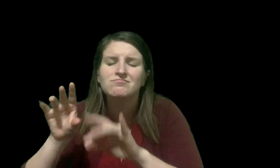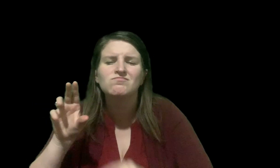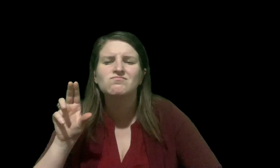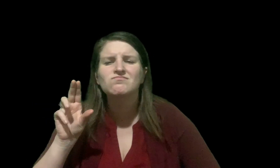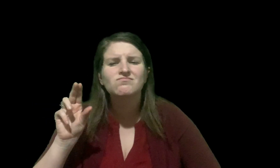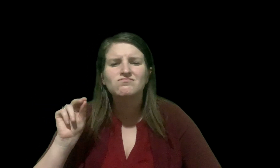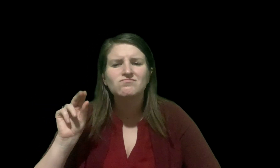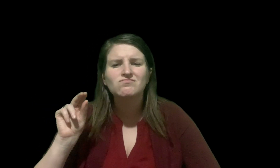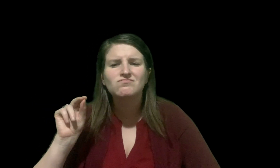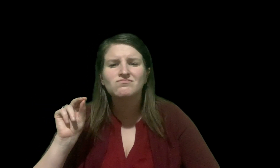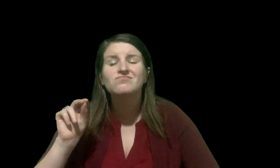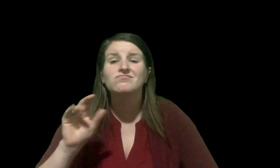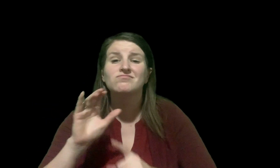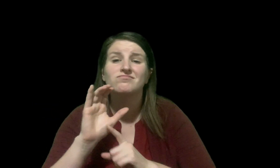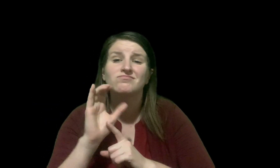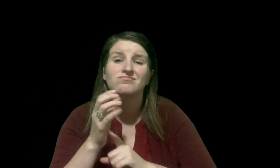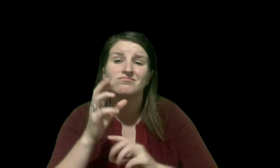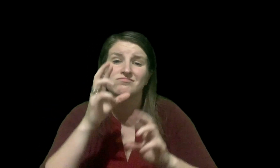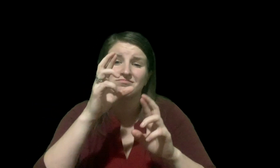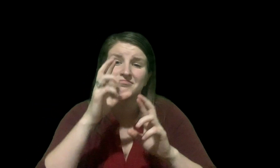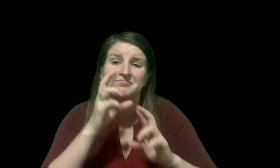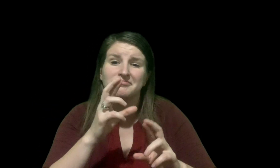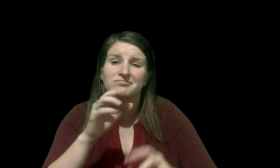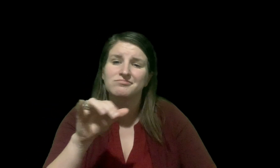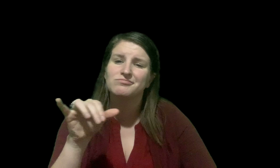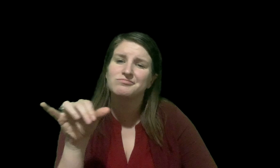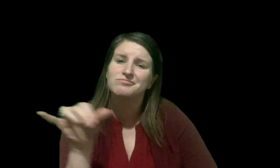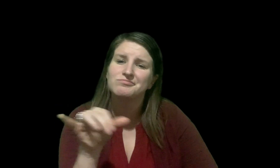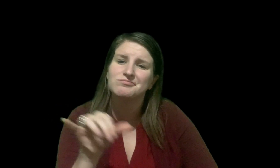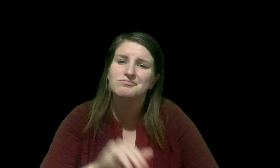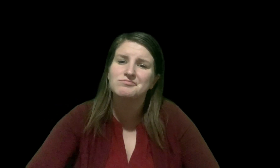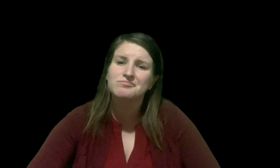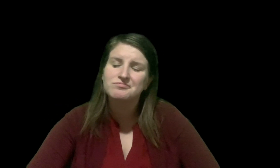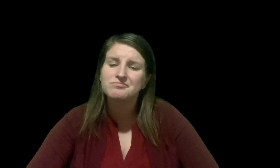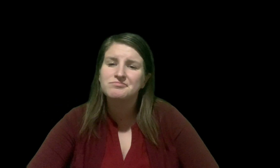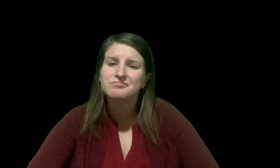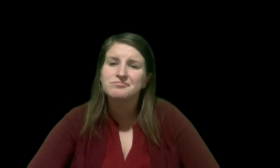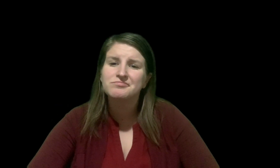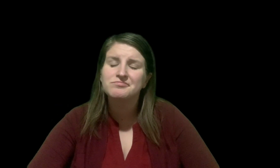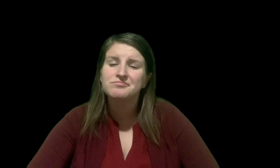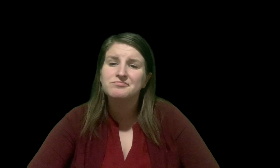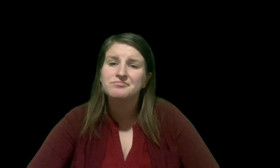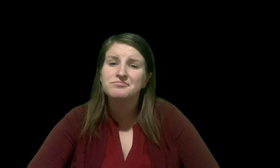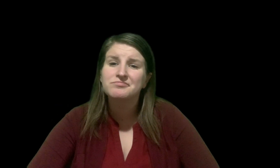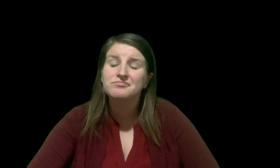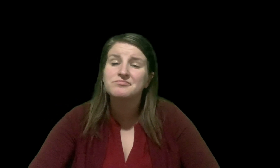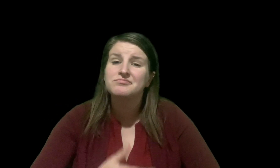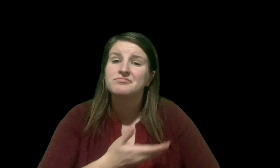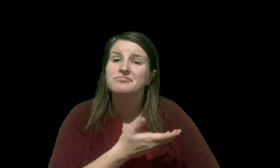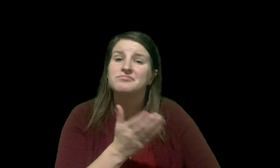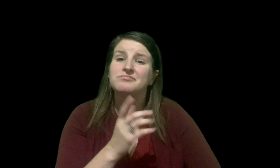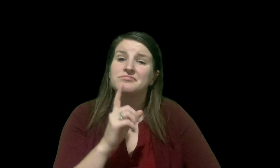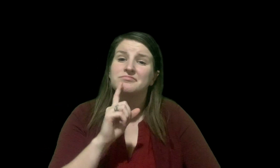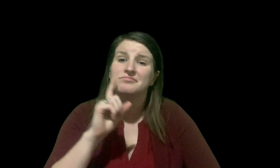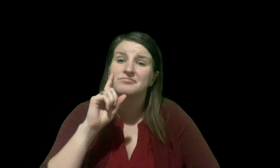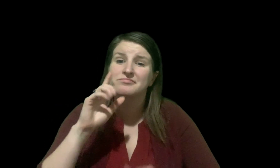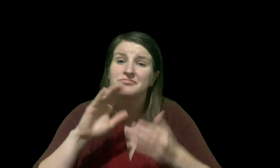not only just for your development in the ASL grammar structure, but it's also a sign of respect as well.